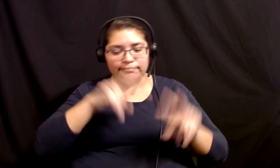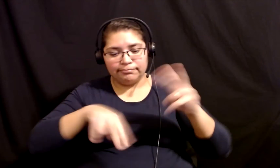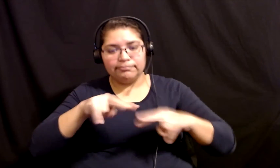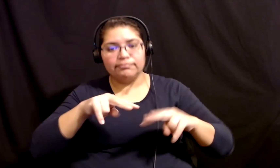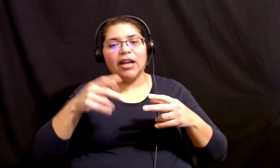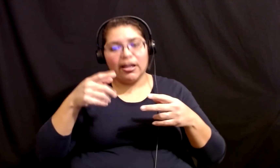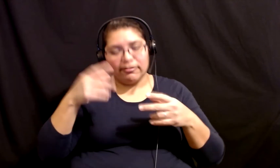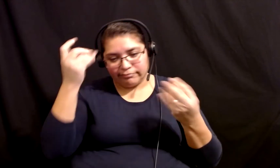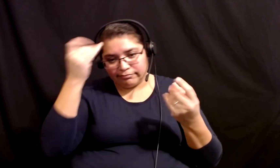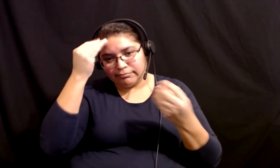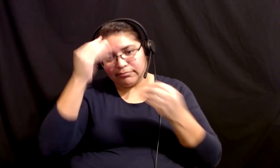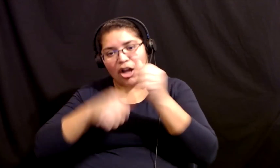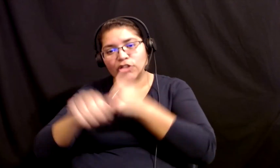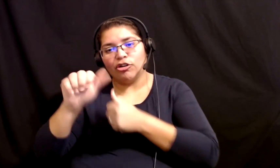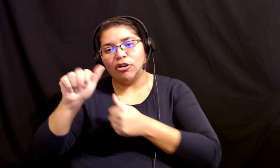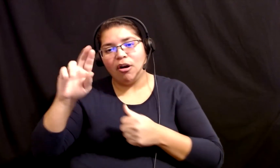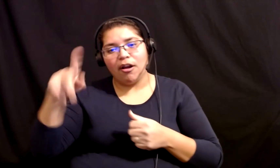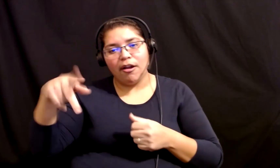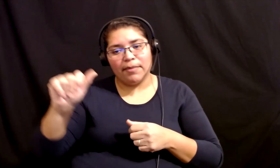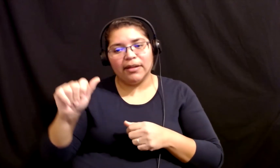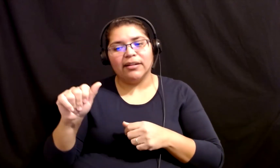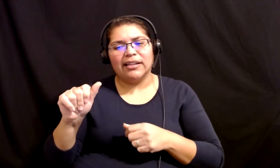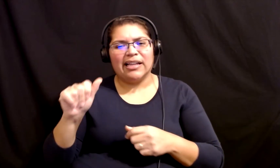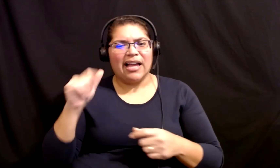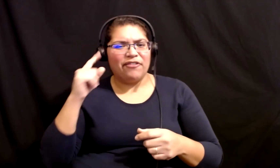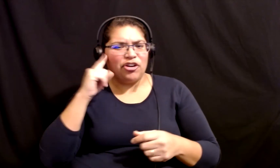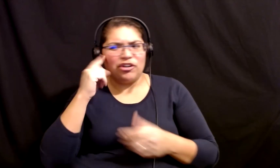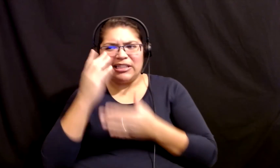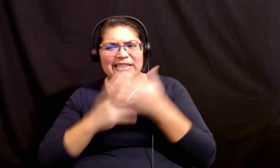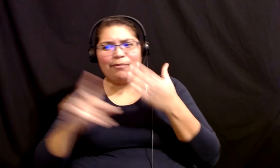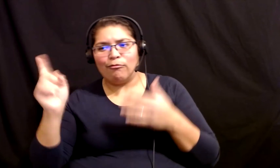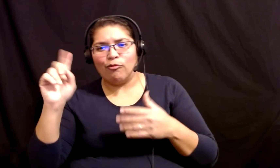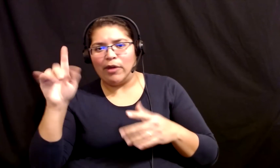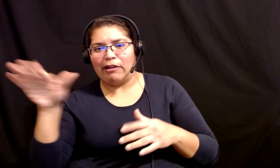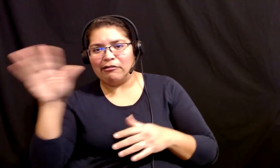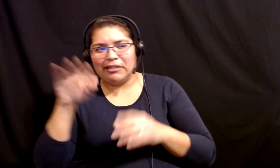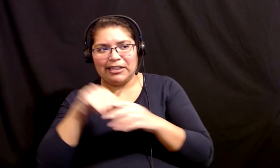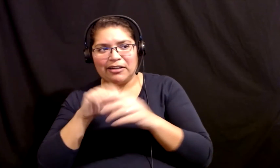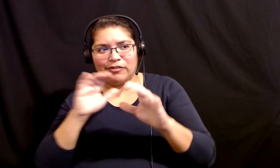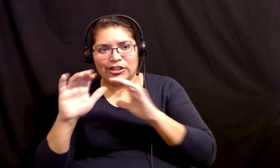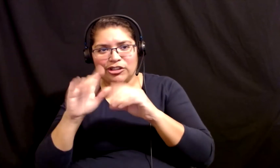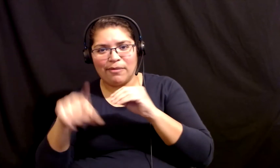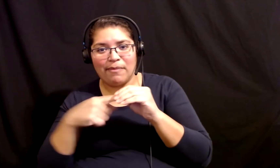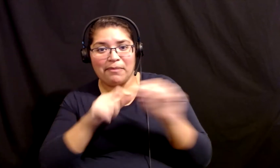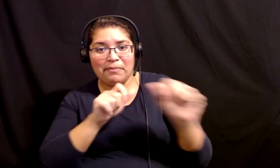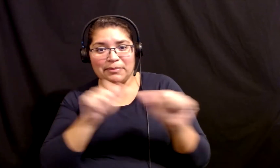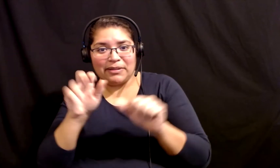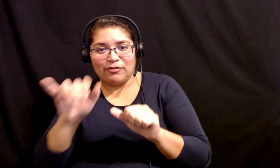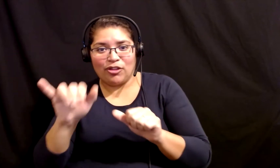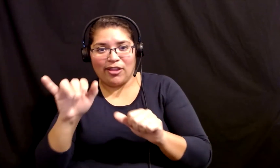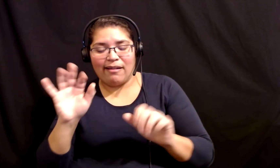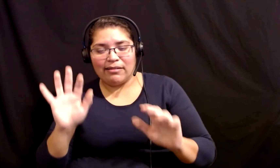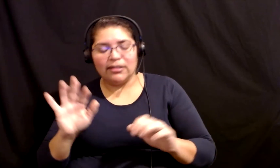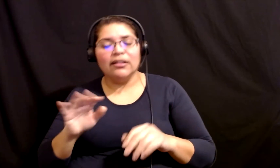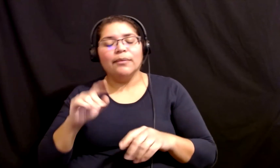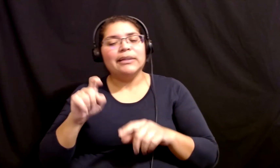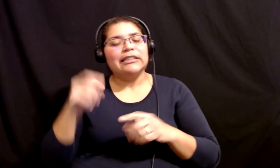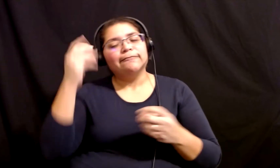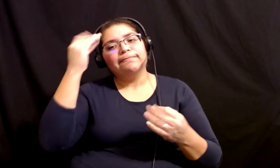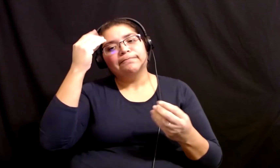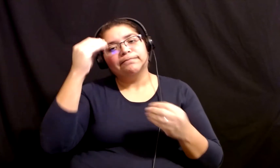ARPA in some, I've heard it somewhere in conversations about the possibility of that. We just have to look at